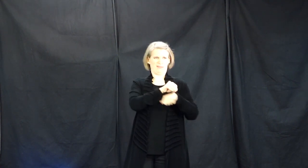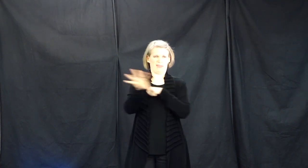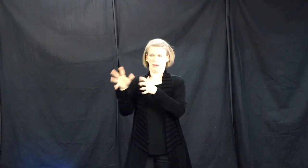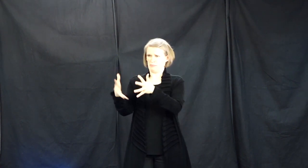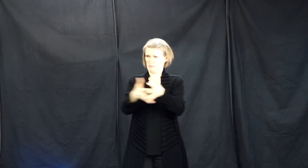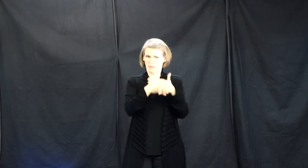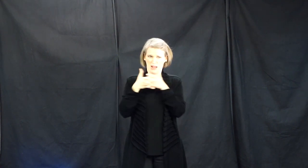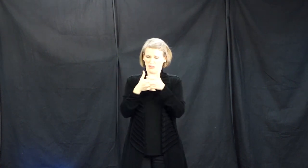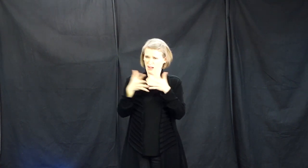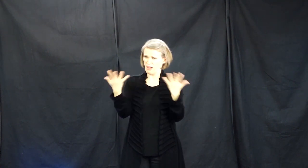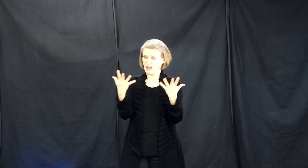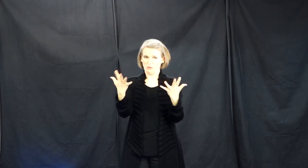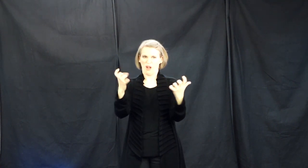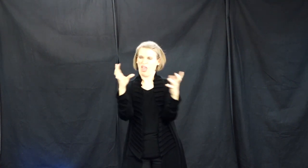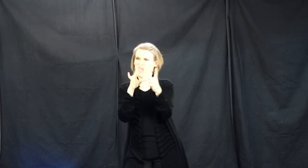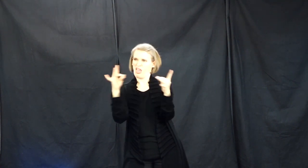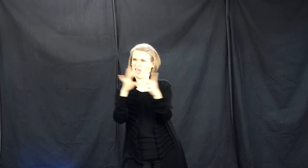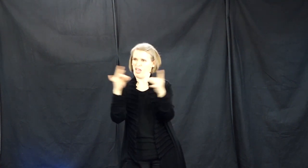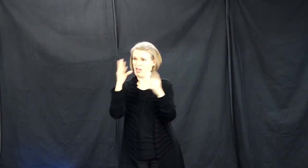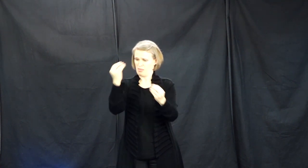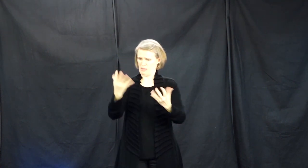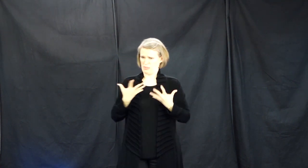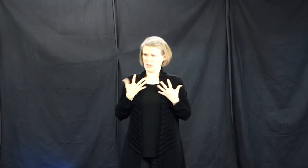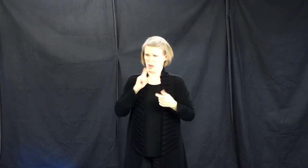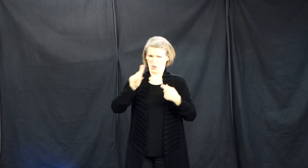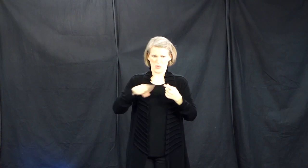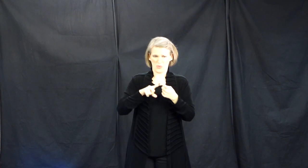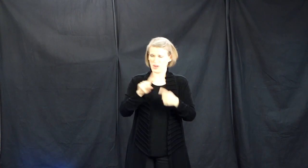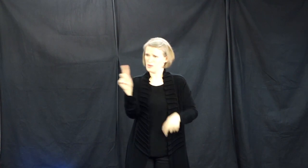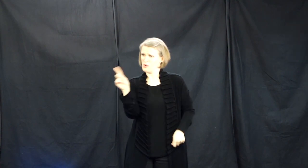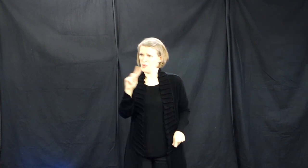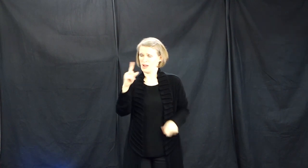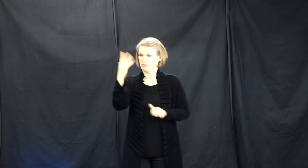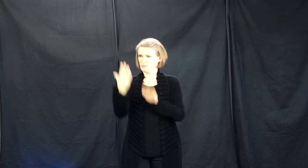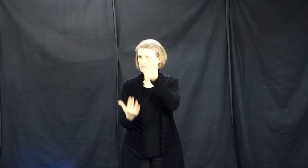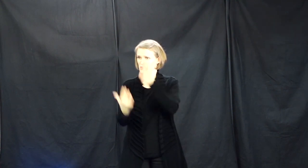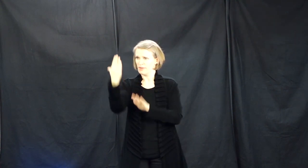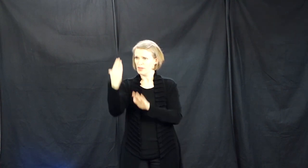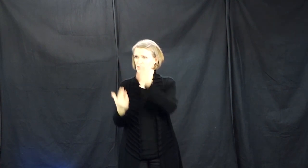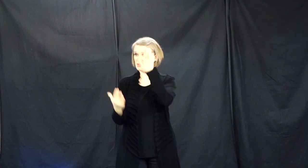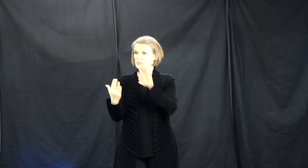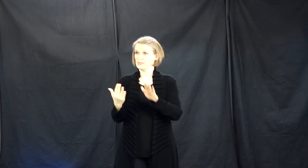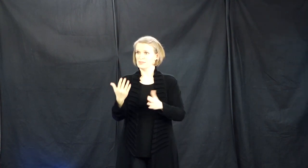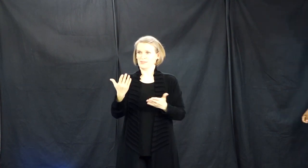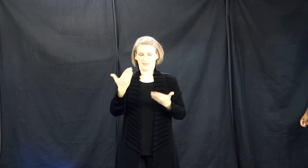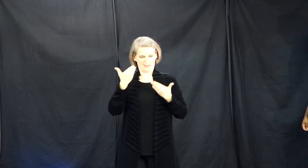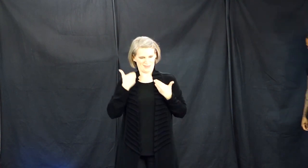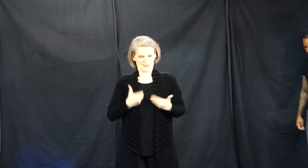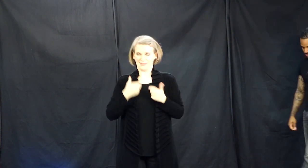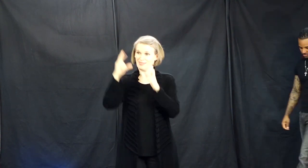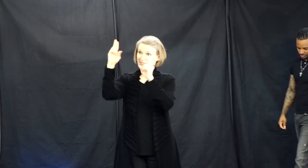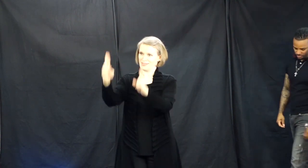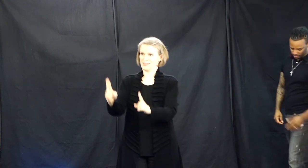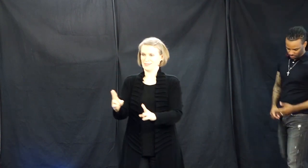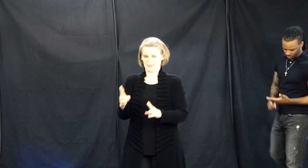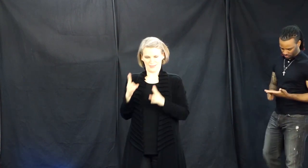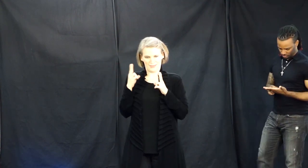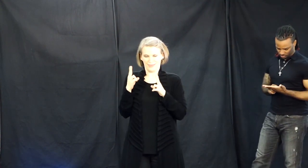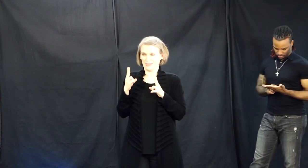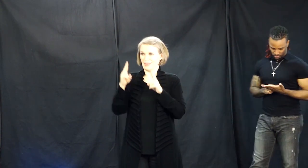disgrace. If you got something to say, name a time and place, face to face. I have the honor to